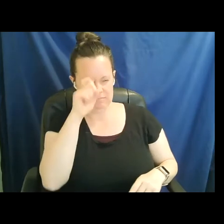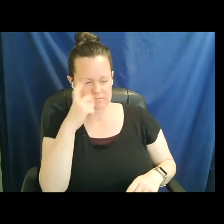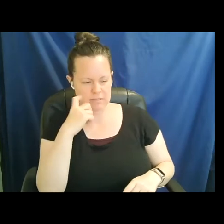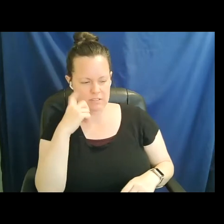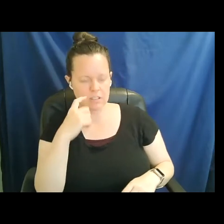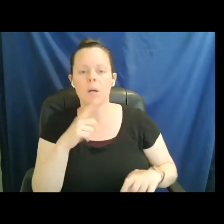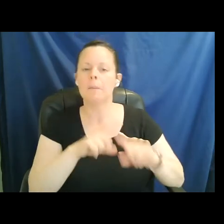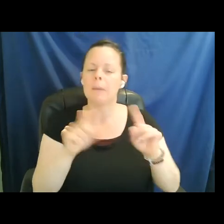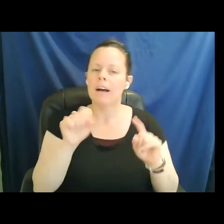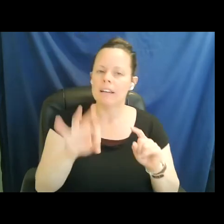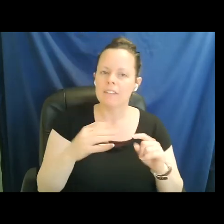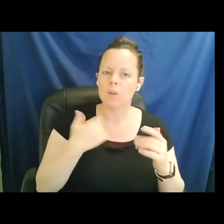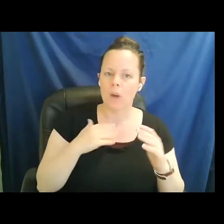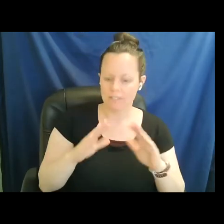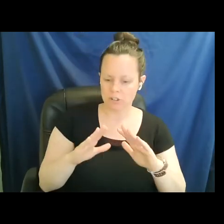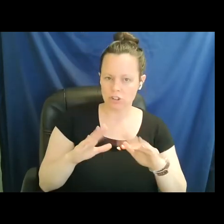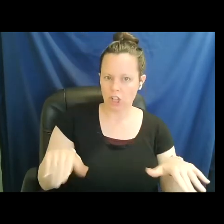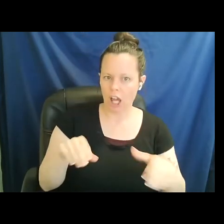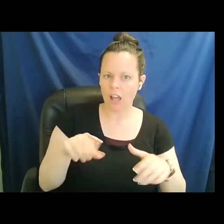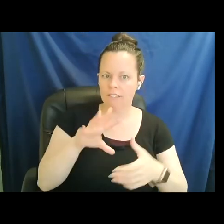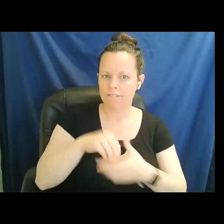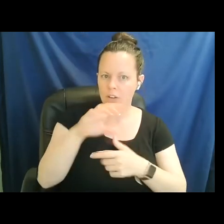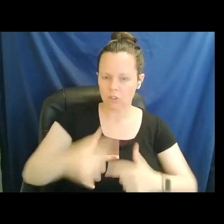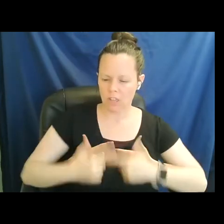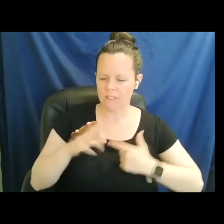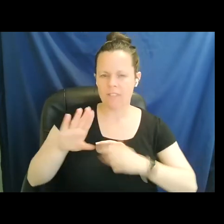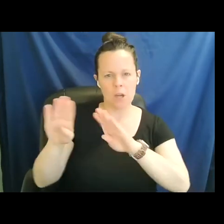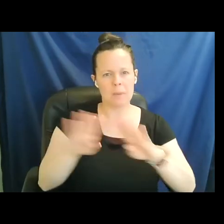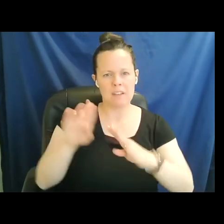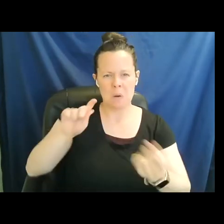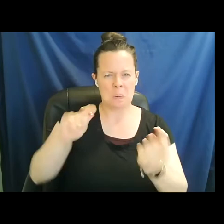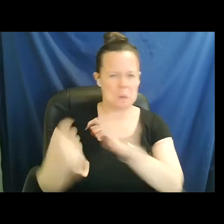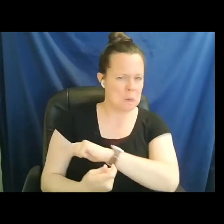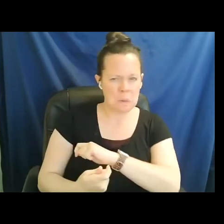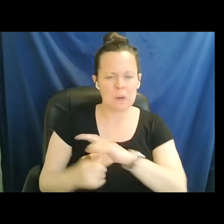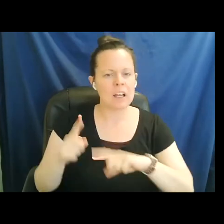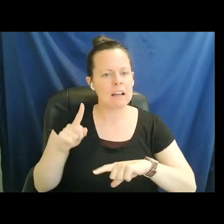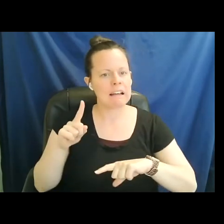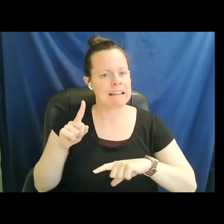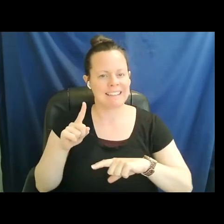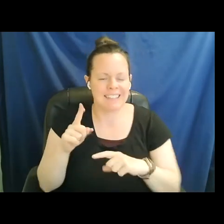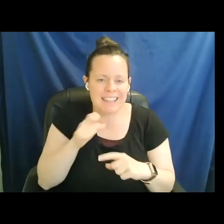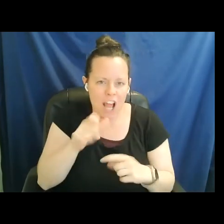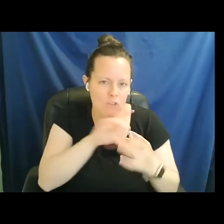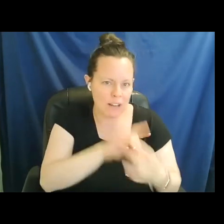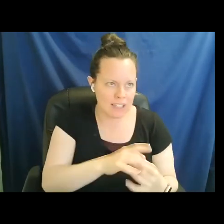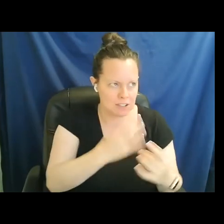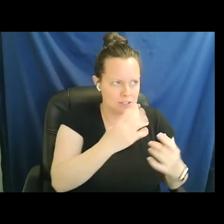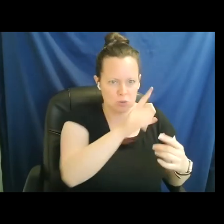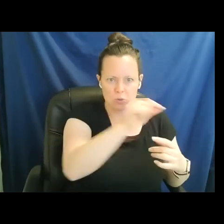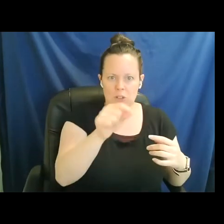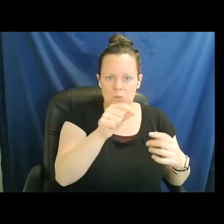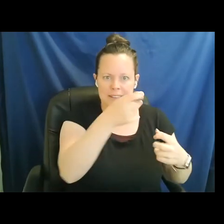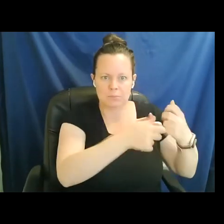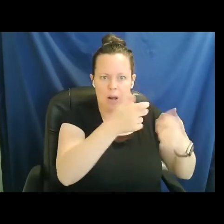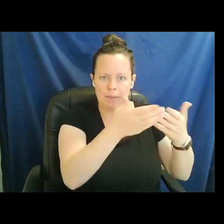have changed drastically and you can't link that back to the weirdness of 2020, talk to